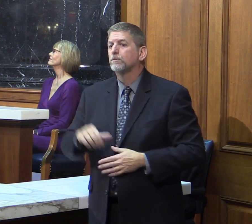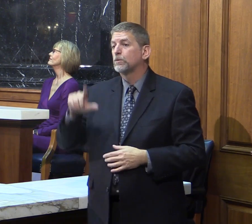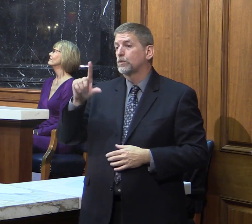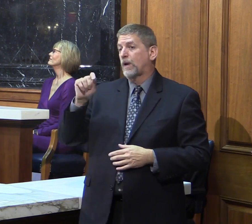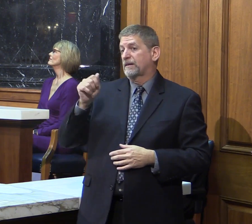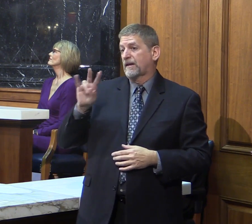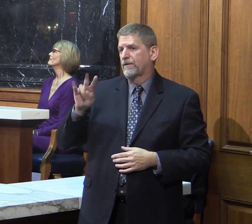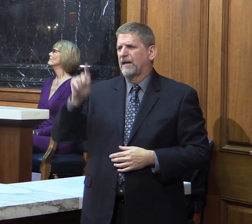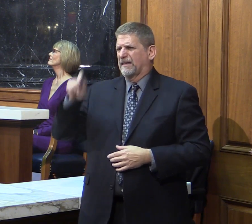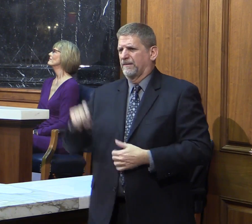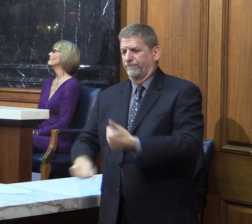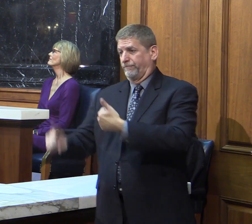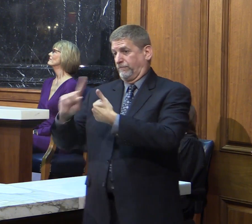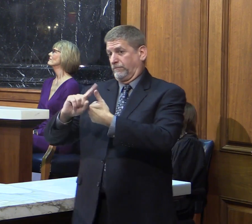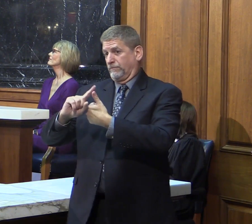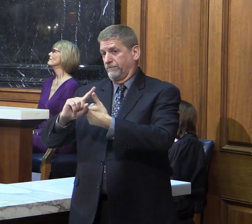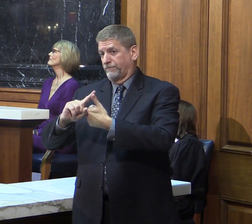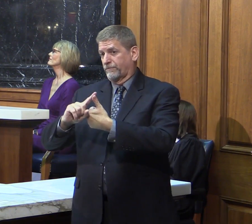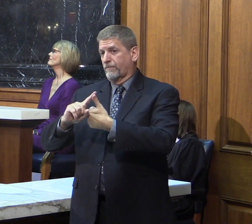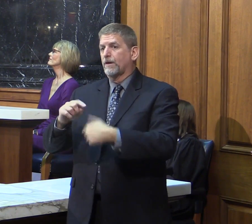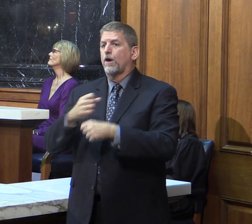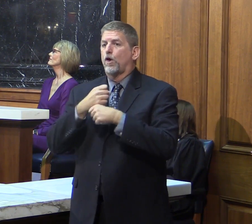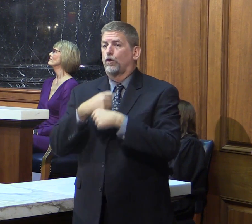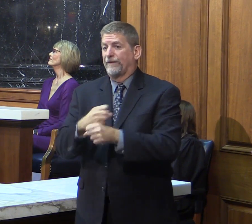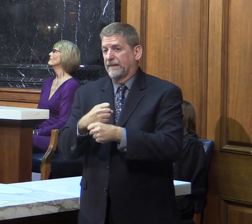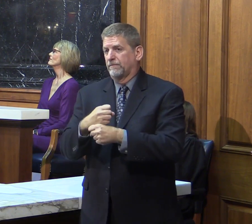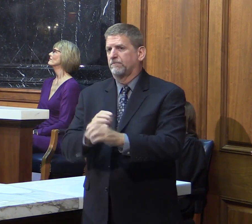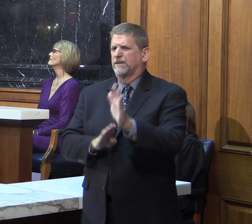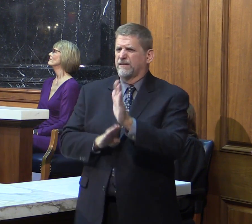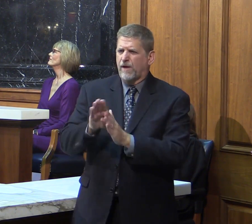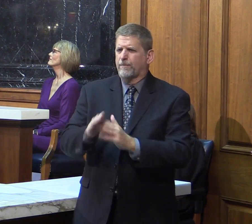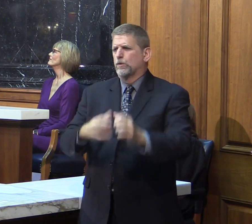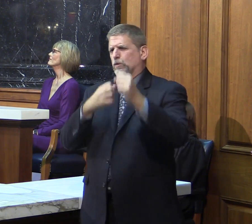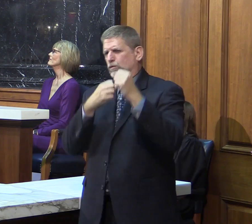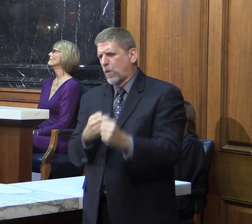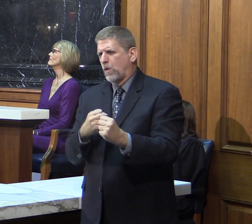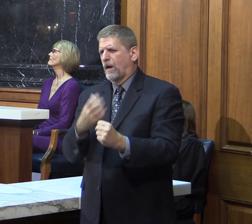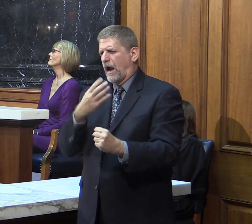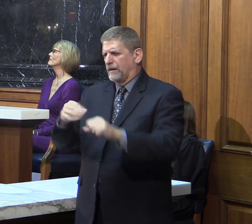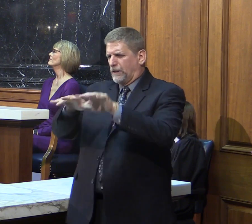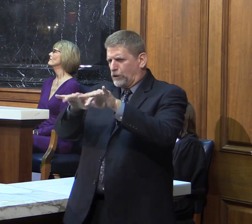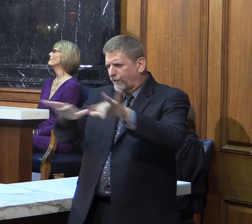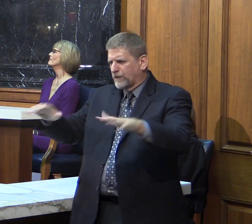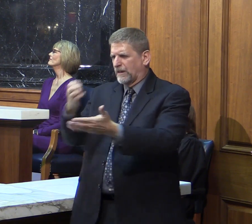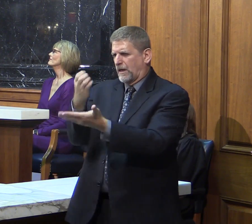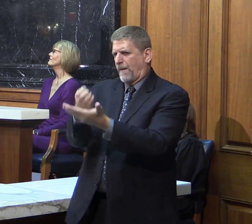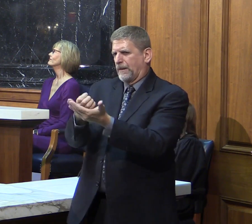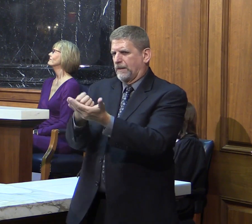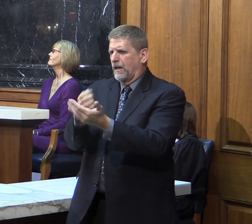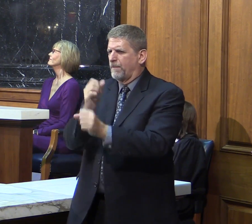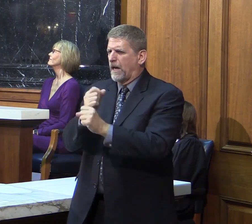1, create and cultivate a strong and diverse economy to ensure that